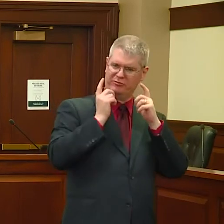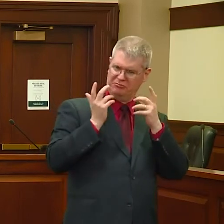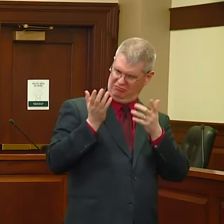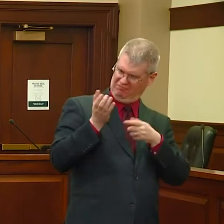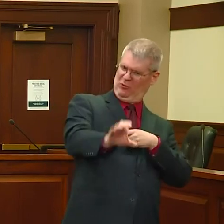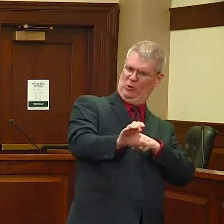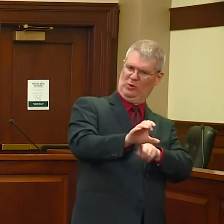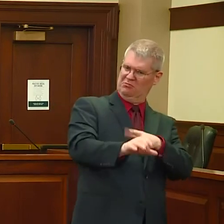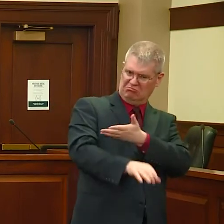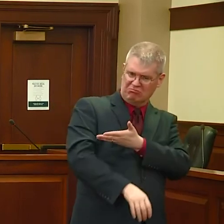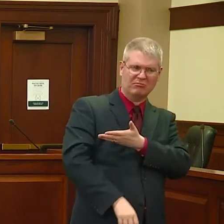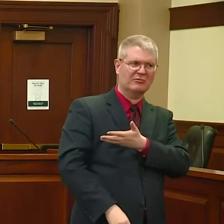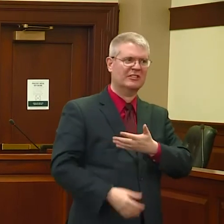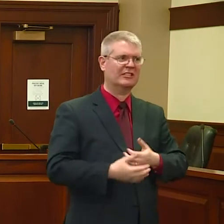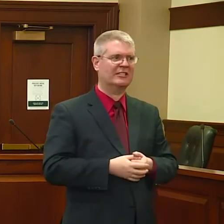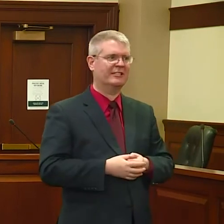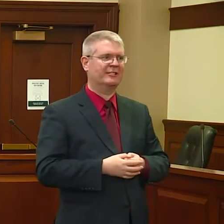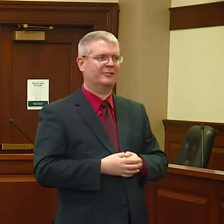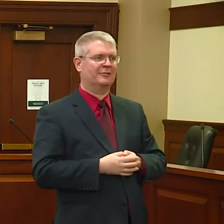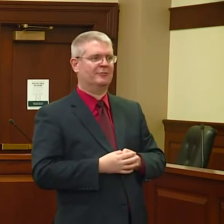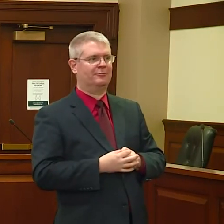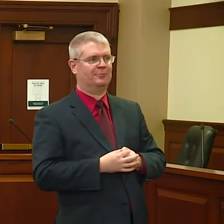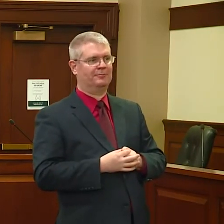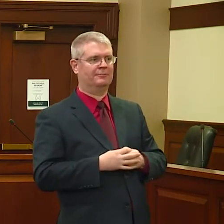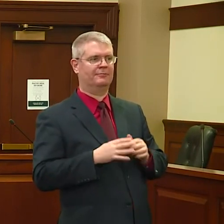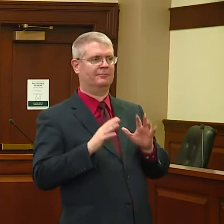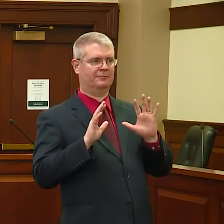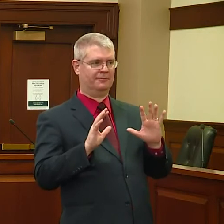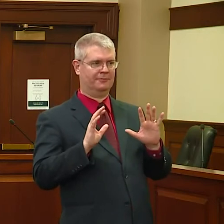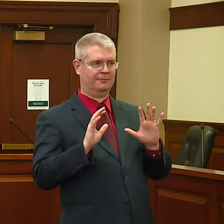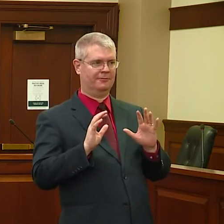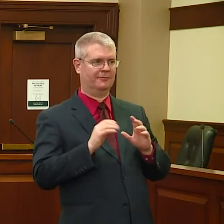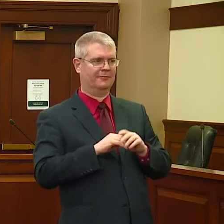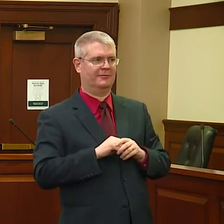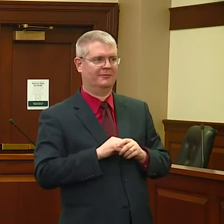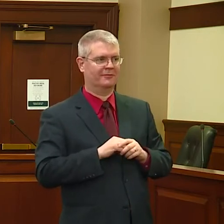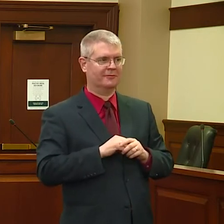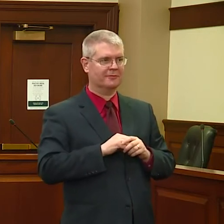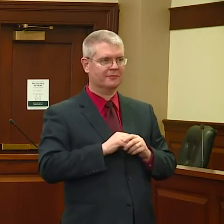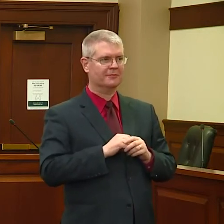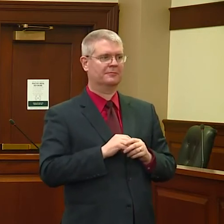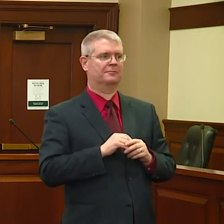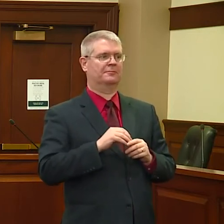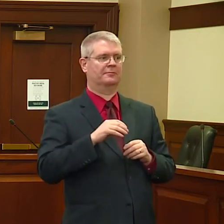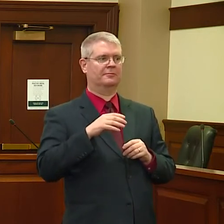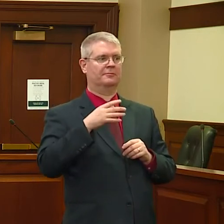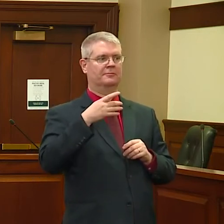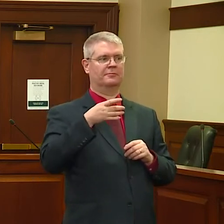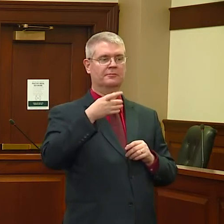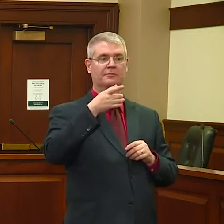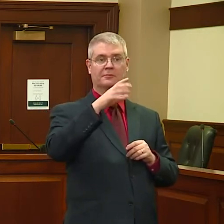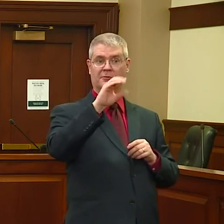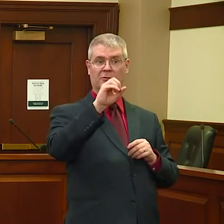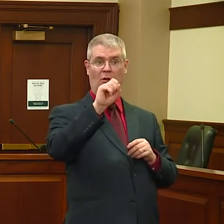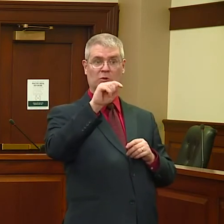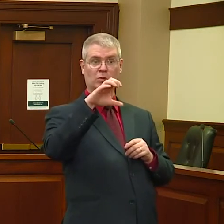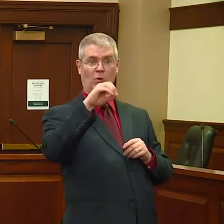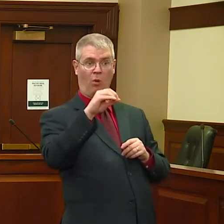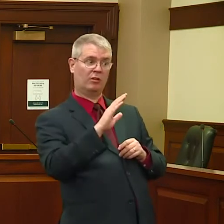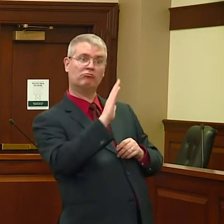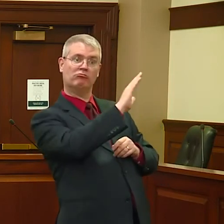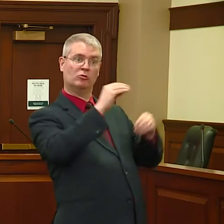good business practice. A, it makes their customers feel more comfortable. B, it makes their employees more comfortable. And I think it's, I'm kind of